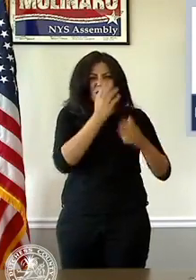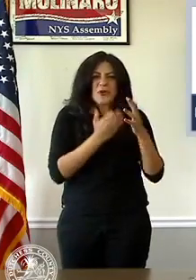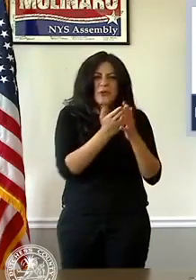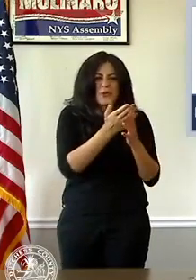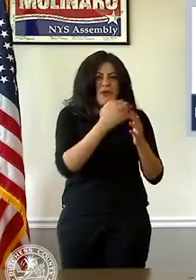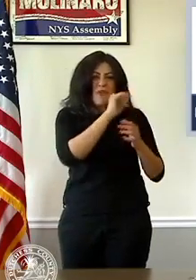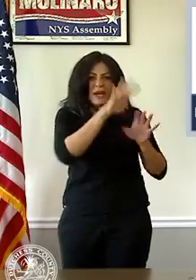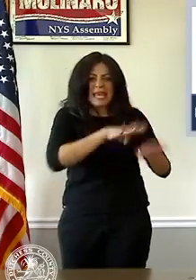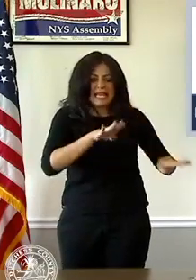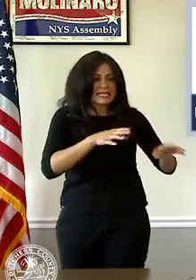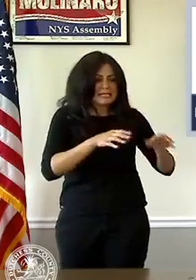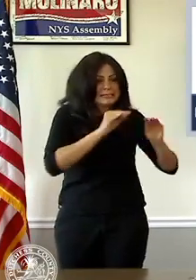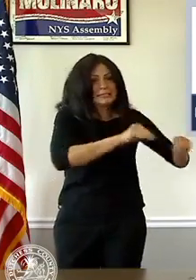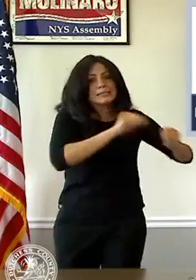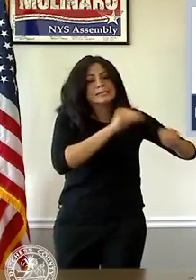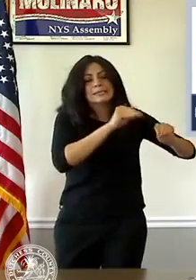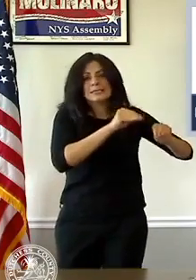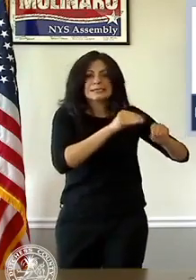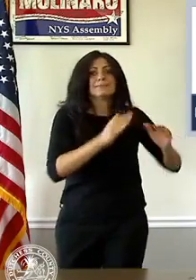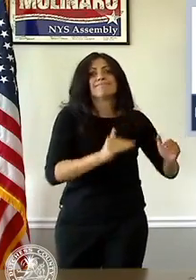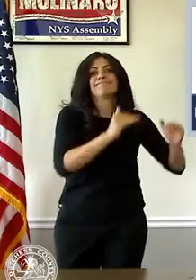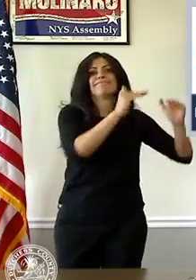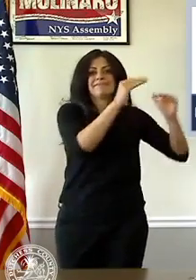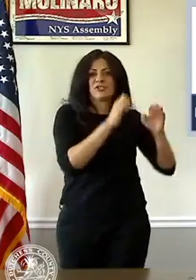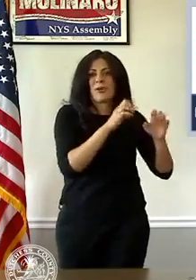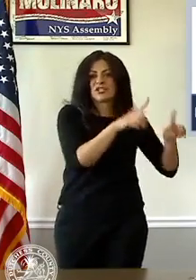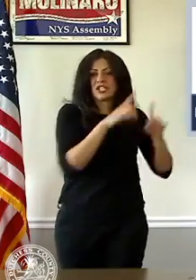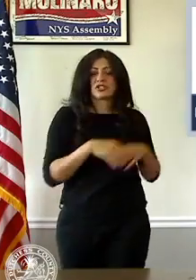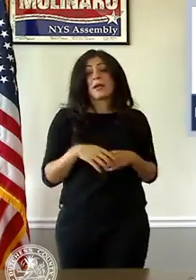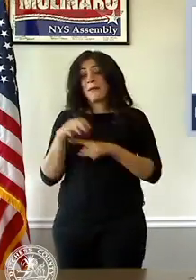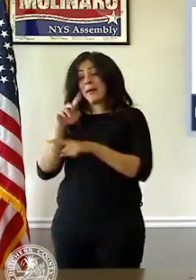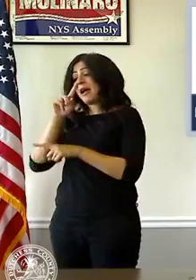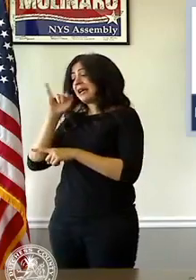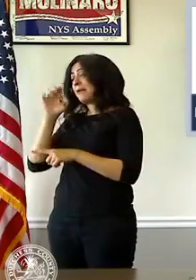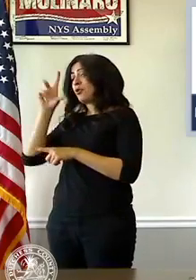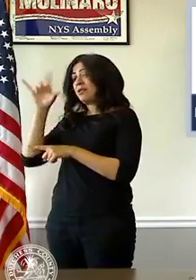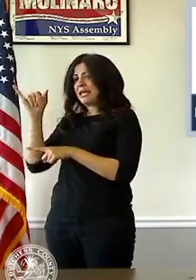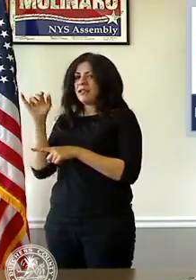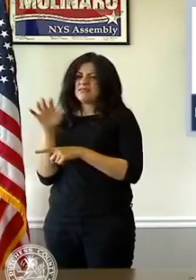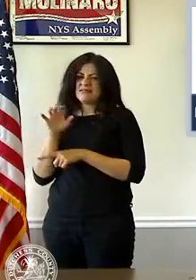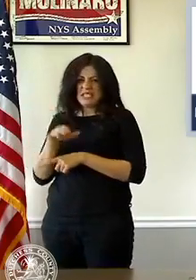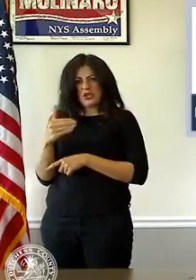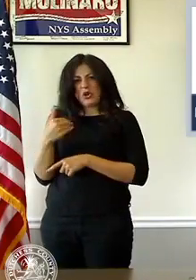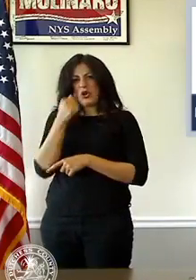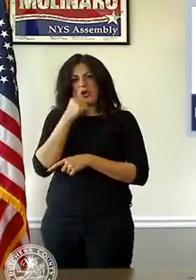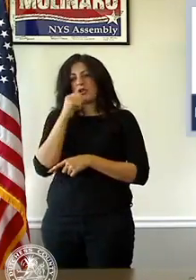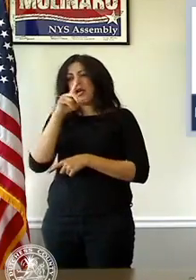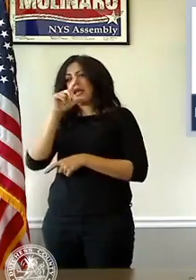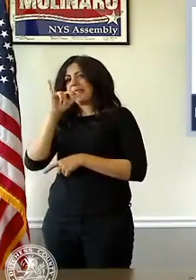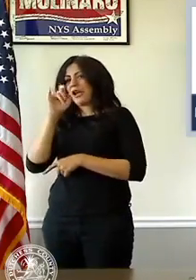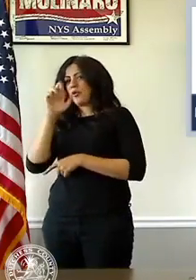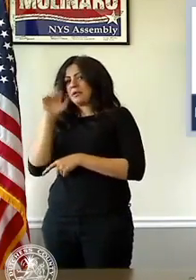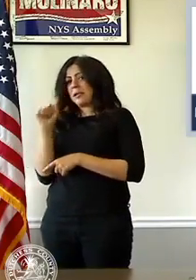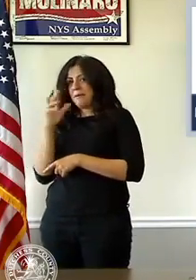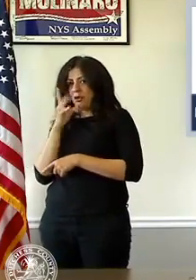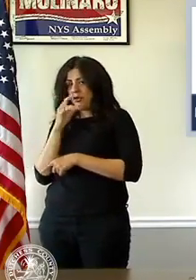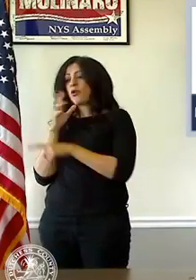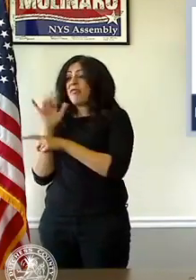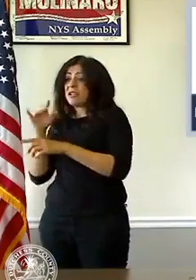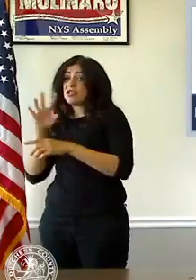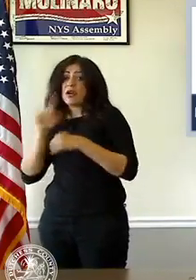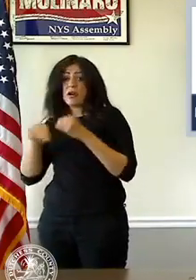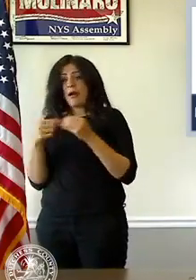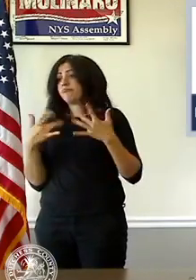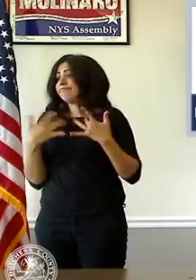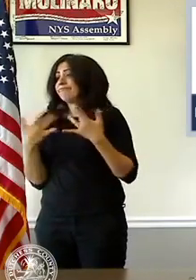education. But Kimberly, Lyra's mother, shared with us that they talk about current events, and I understand why. You